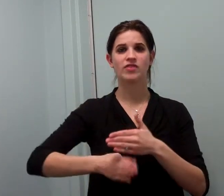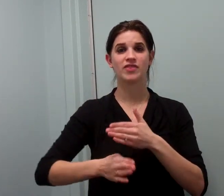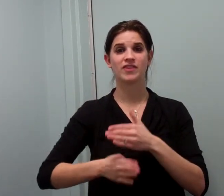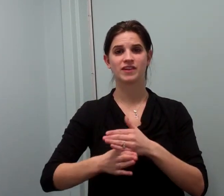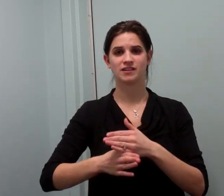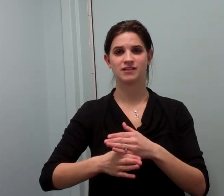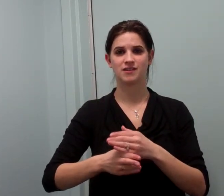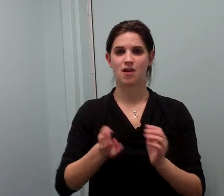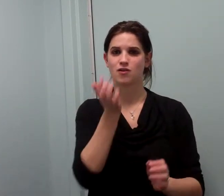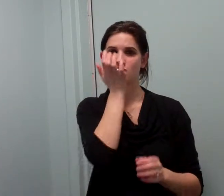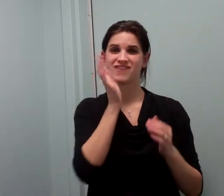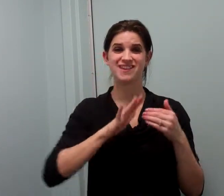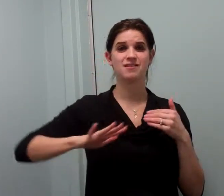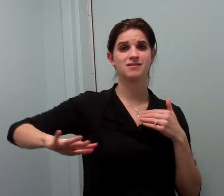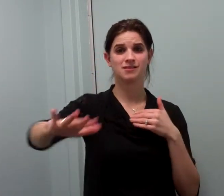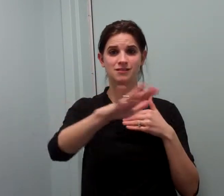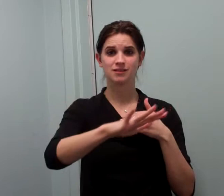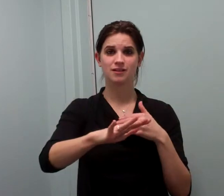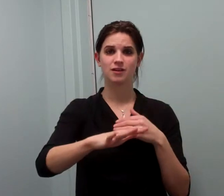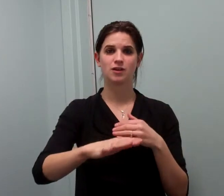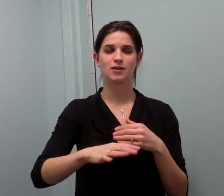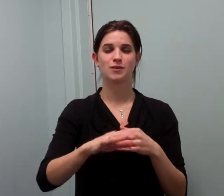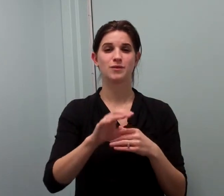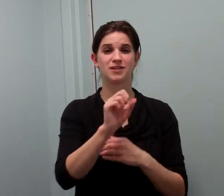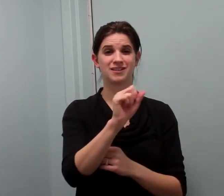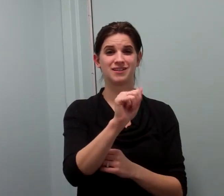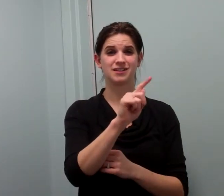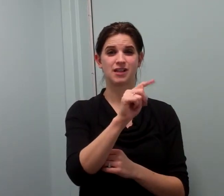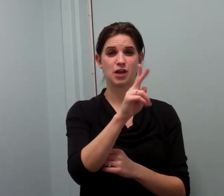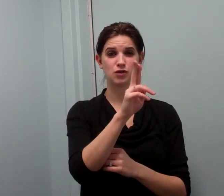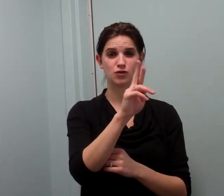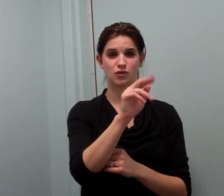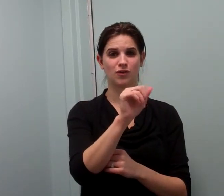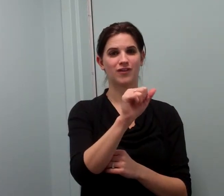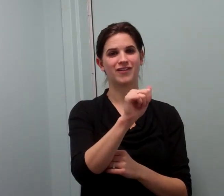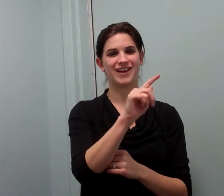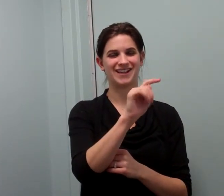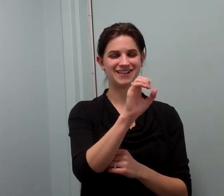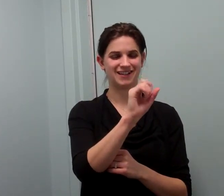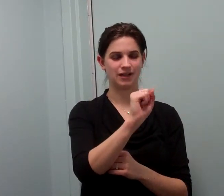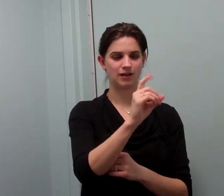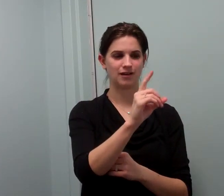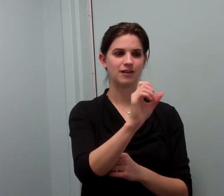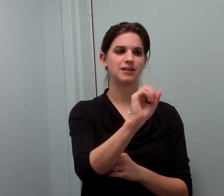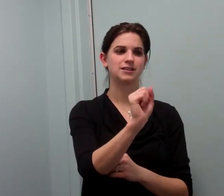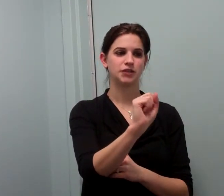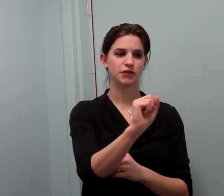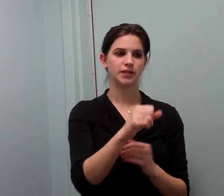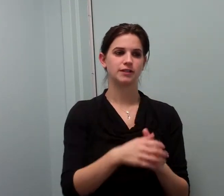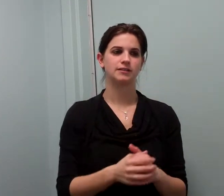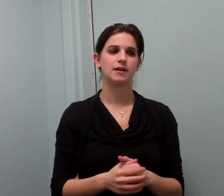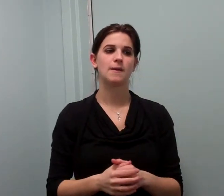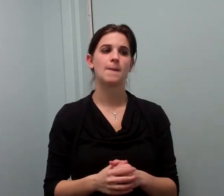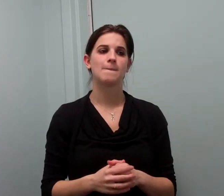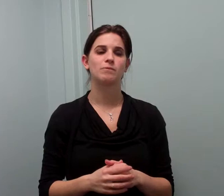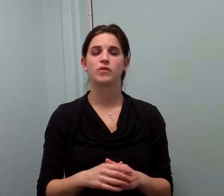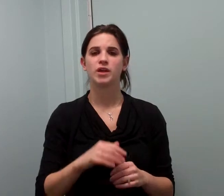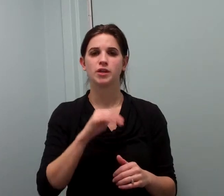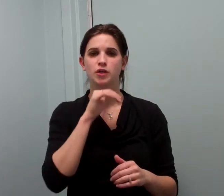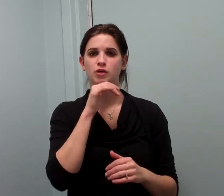so much rain for an extended period of time that it couldn't hold any more water. If ground gets to the point where it's saturated,